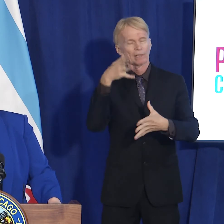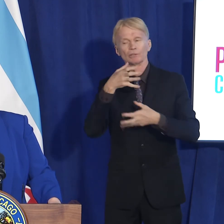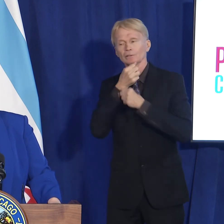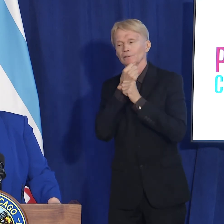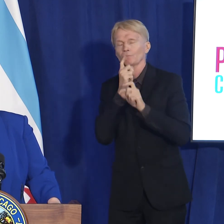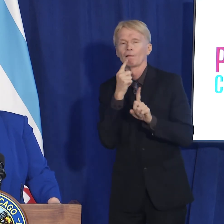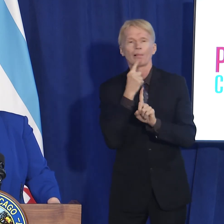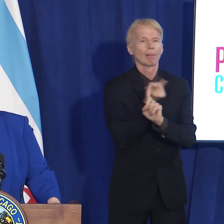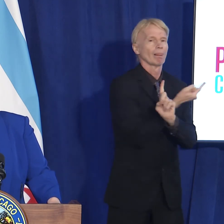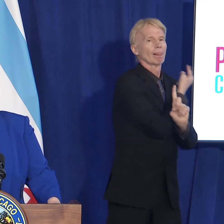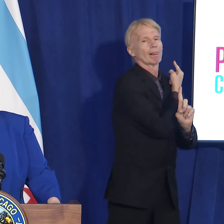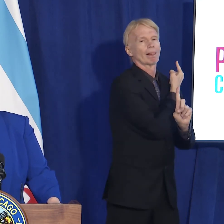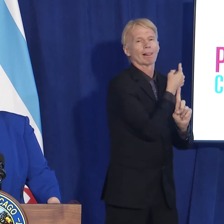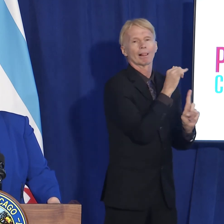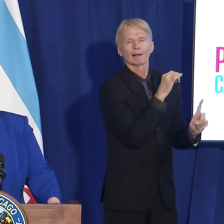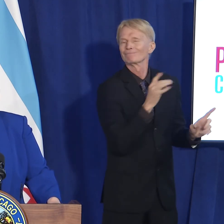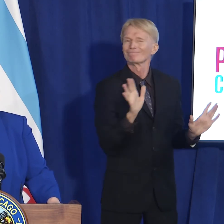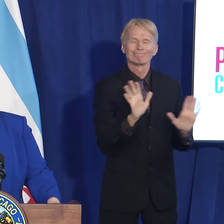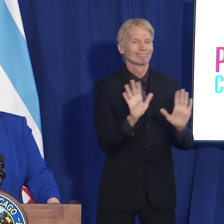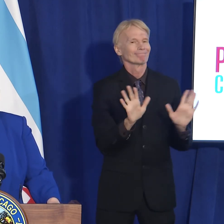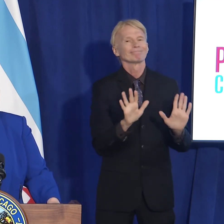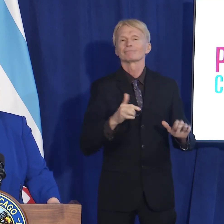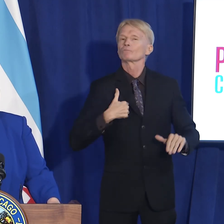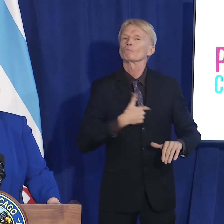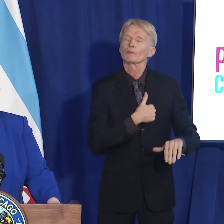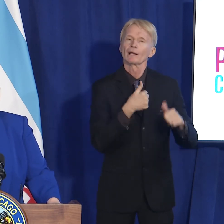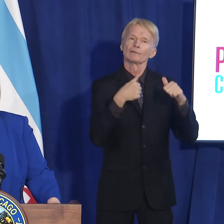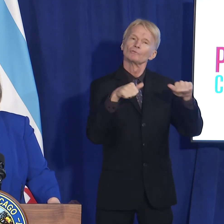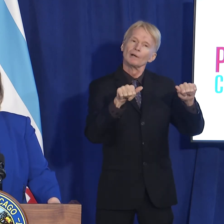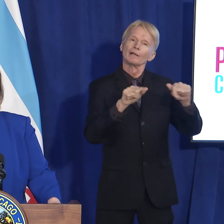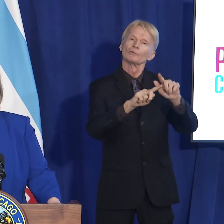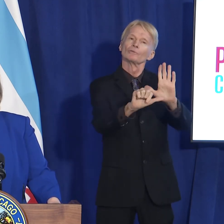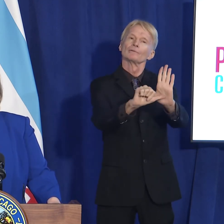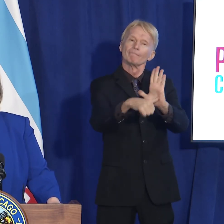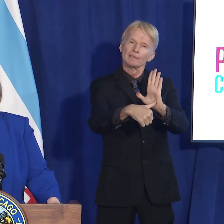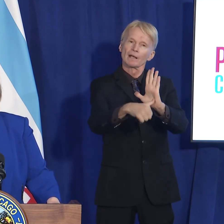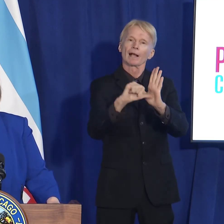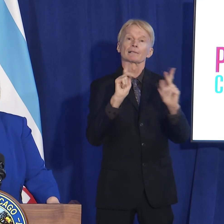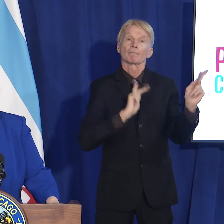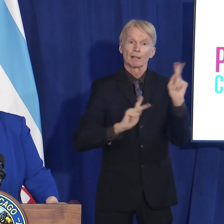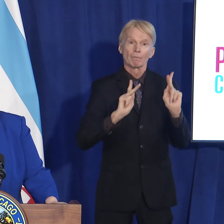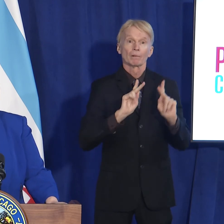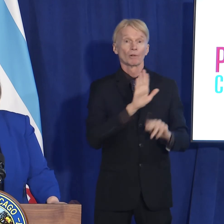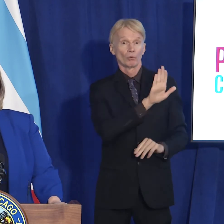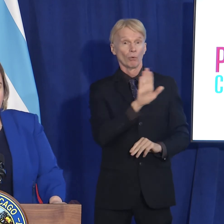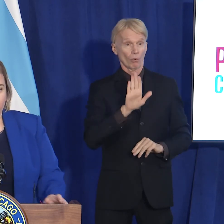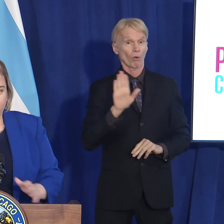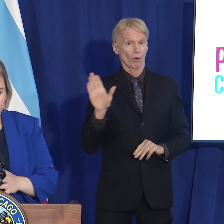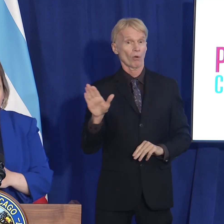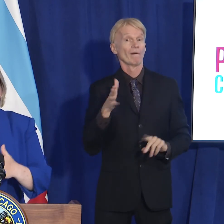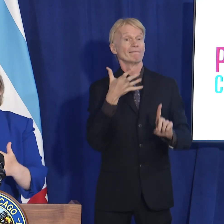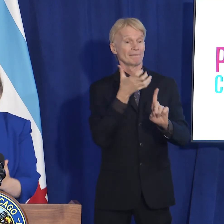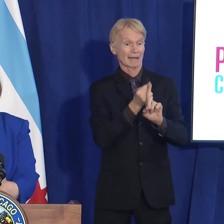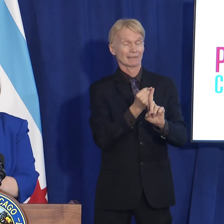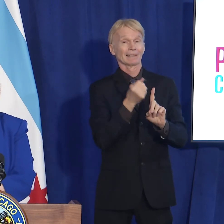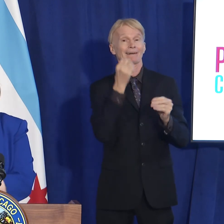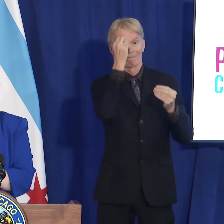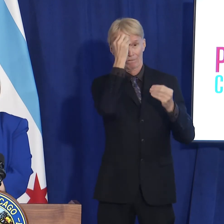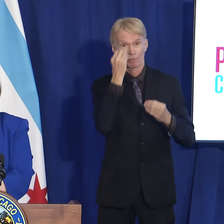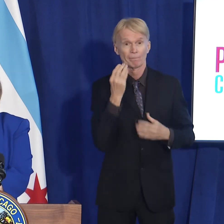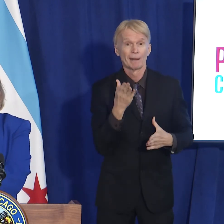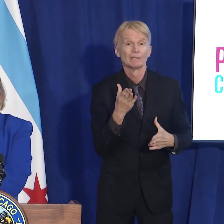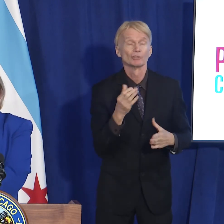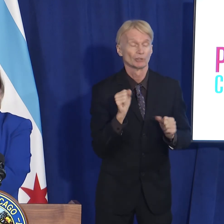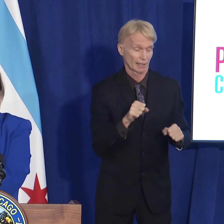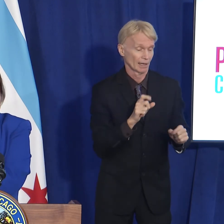than it is. So we've been trying to emphasize and educate people about the fact that their vaccination information is available to